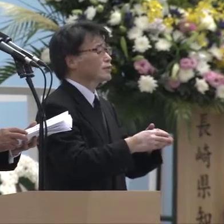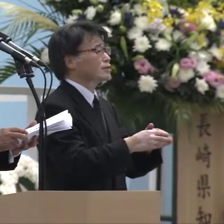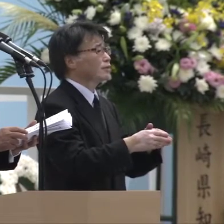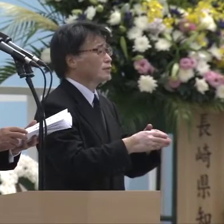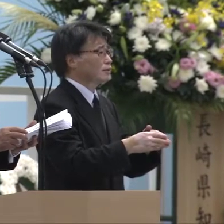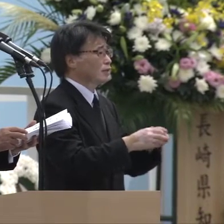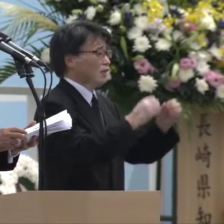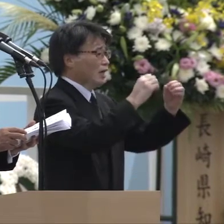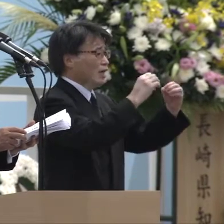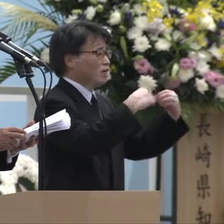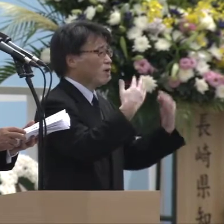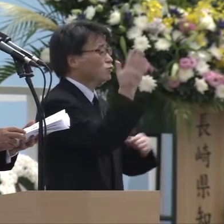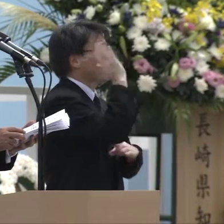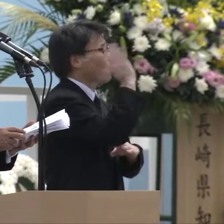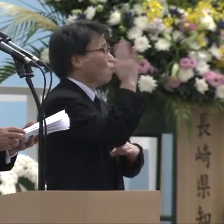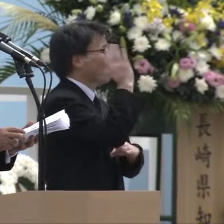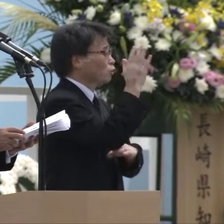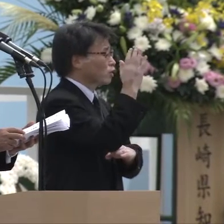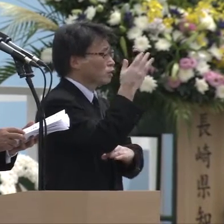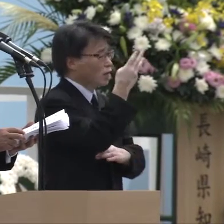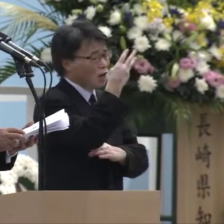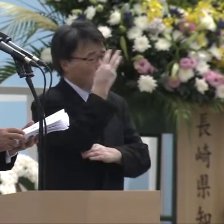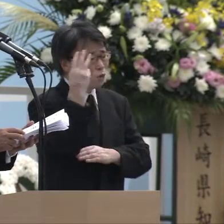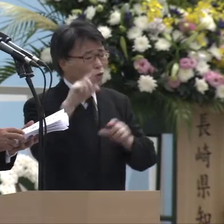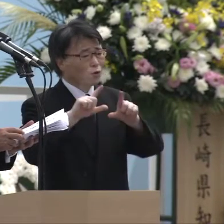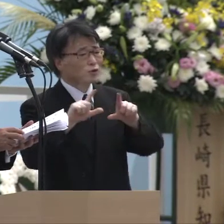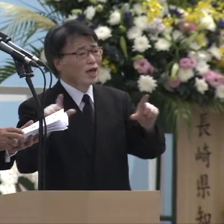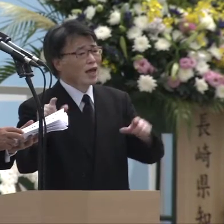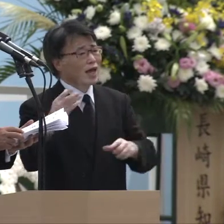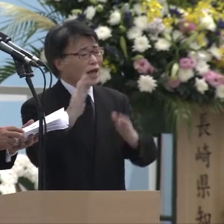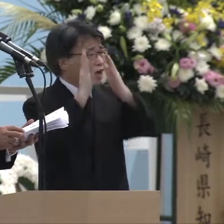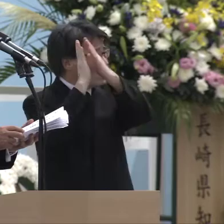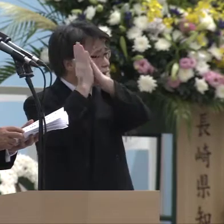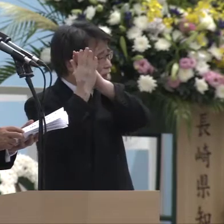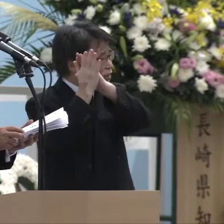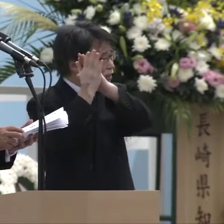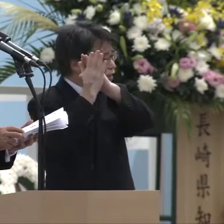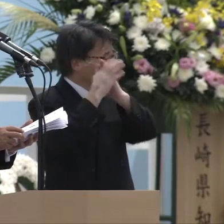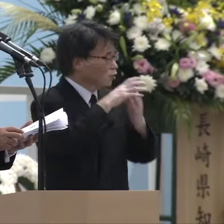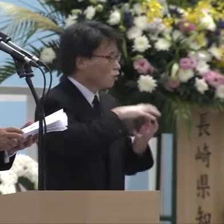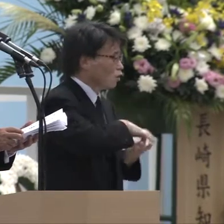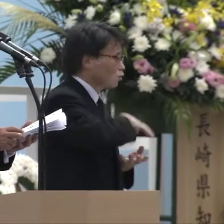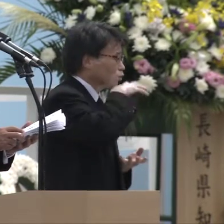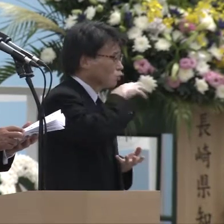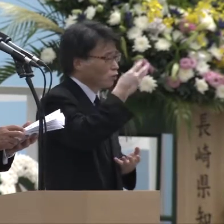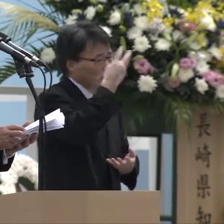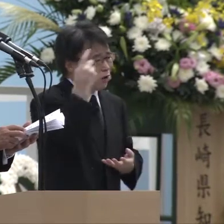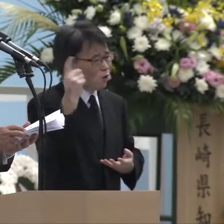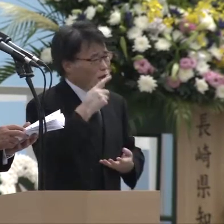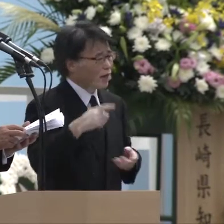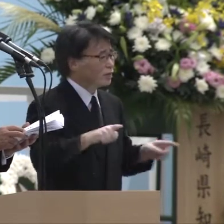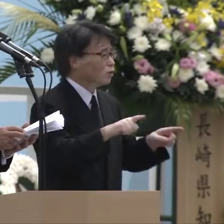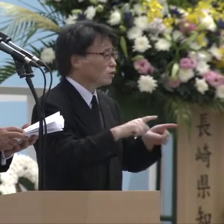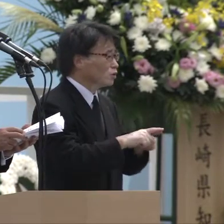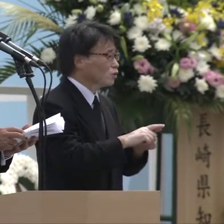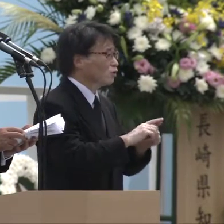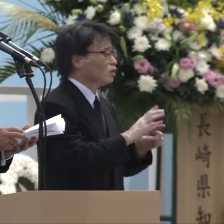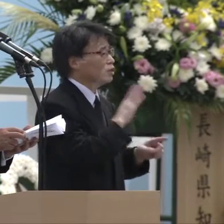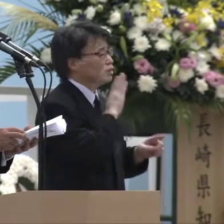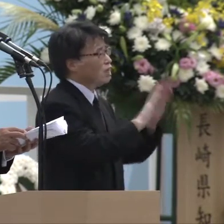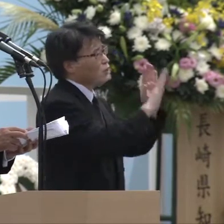Nagasaki, we have been devoted to passing on the reality of the experience of bombing beyond generations, as well